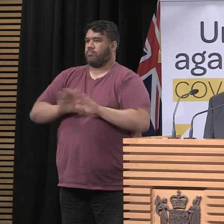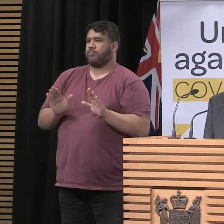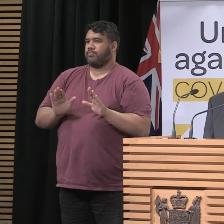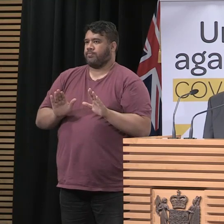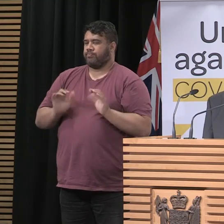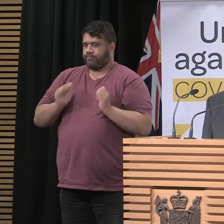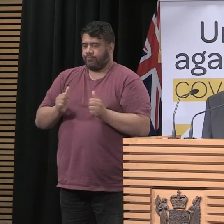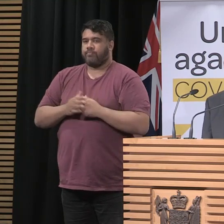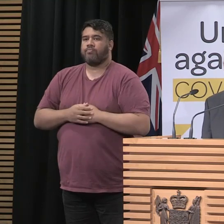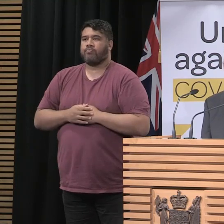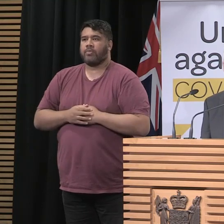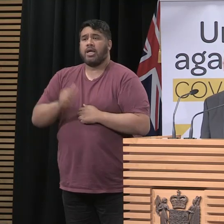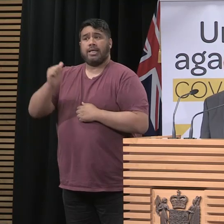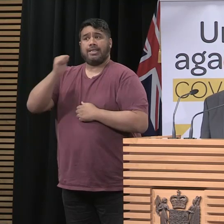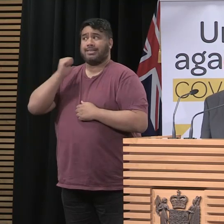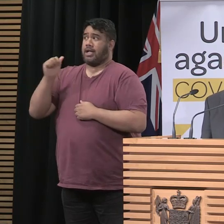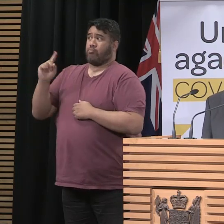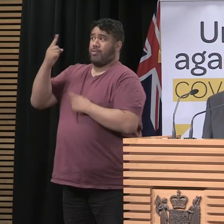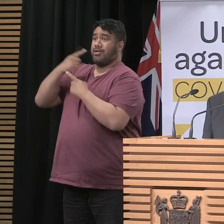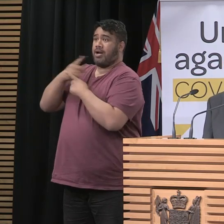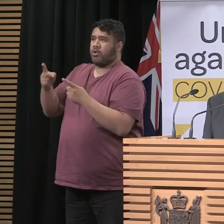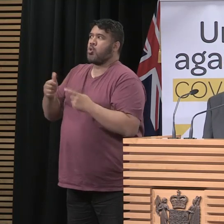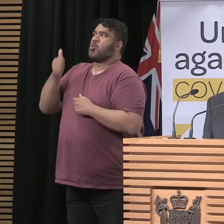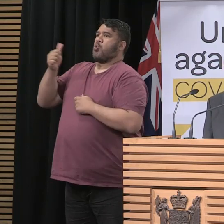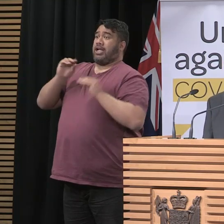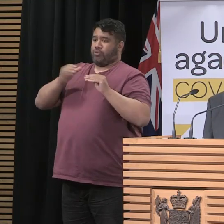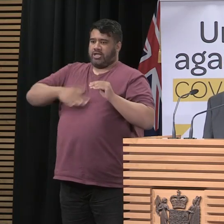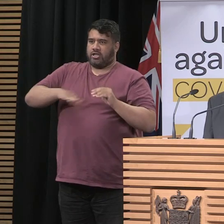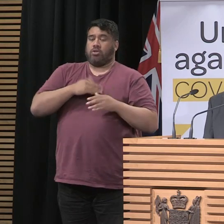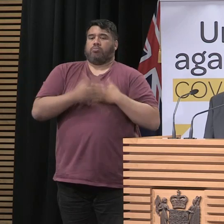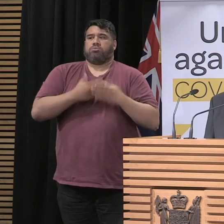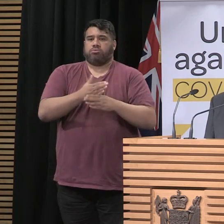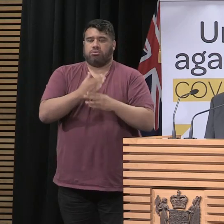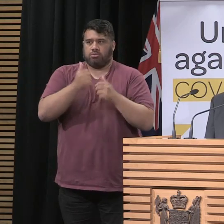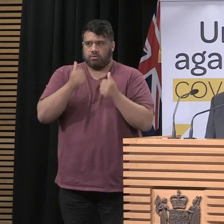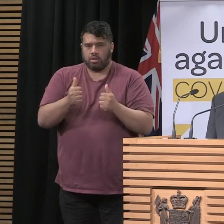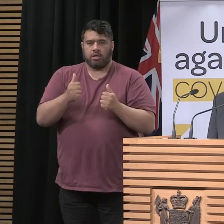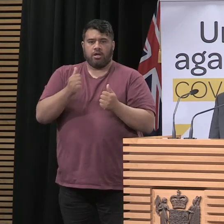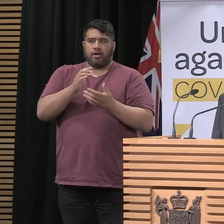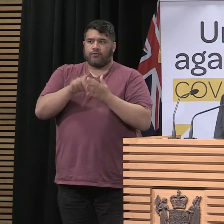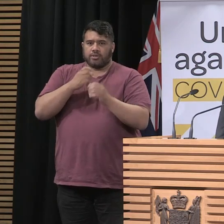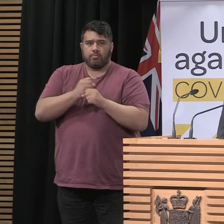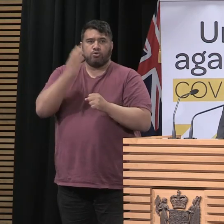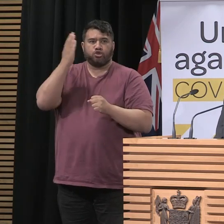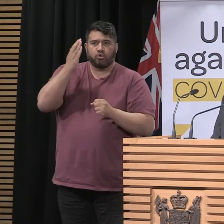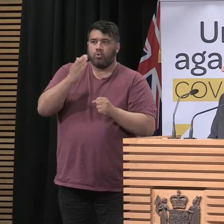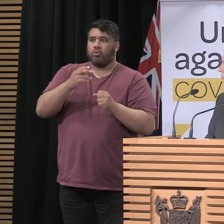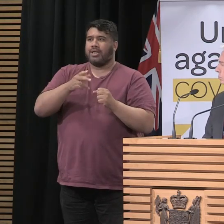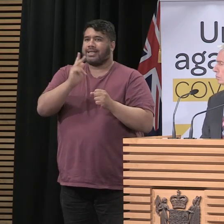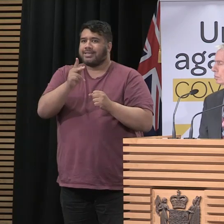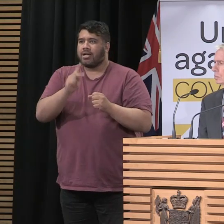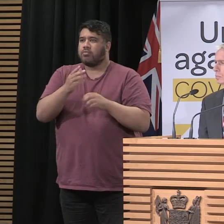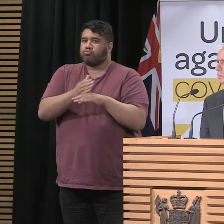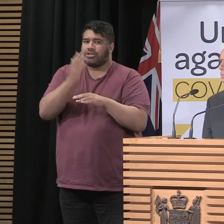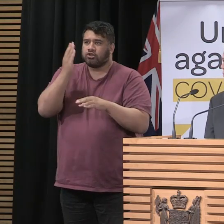foremost priority since yesterday's announcement has been to make sure that all schools, kura, early learning services and tertiary institutions